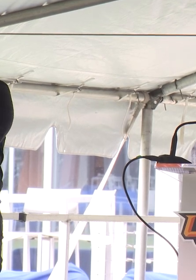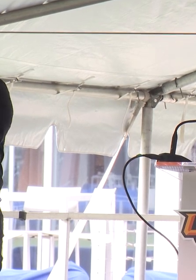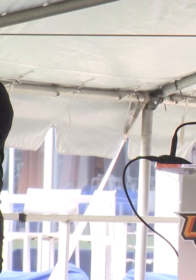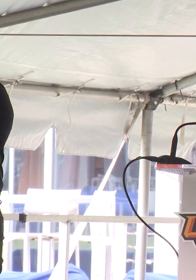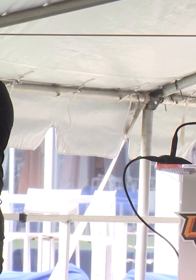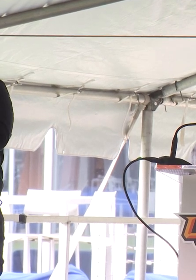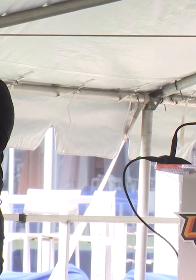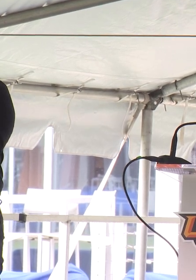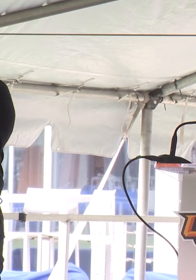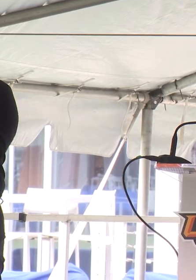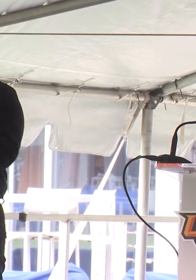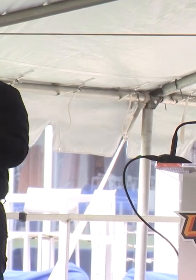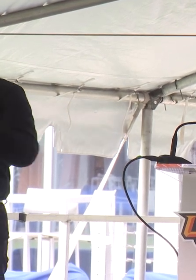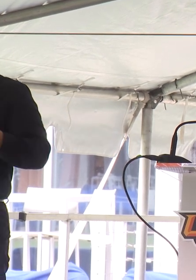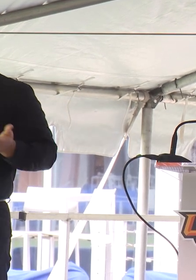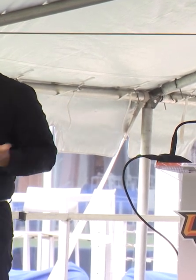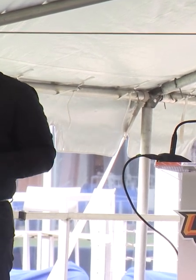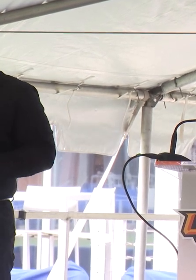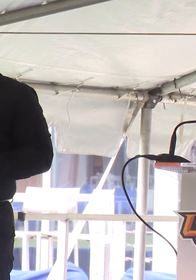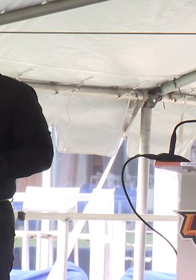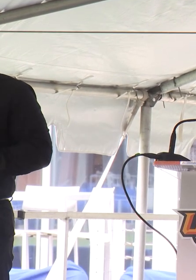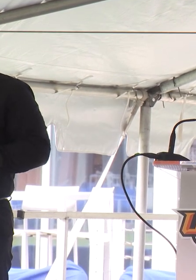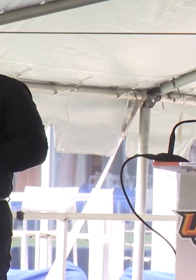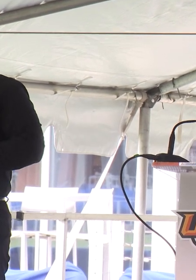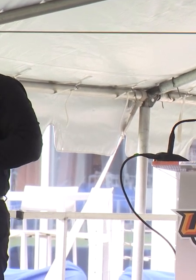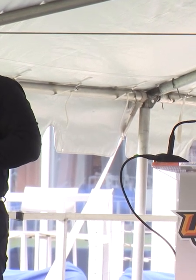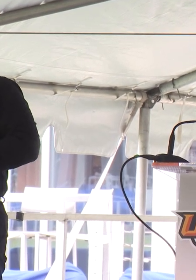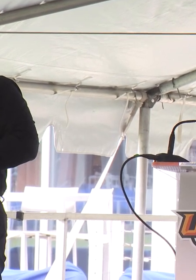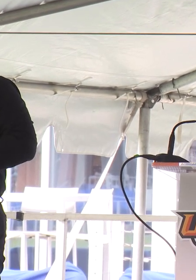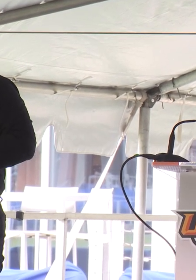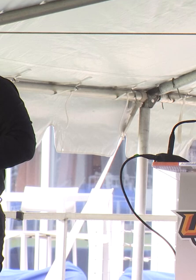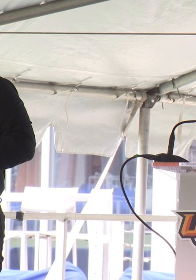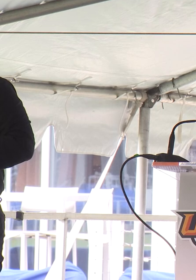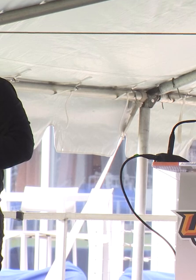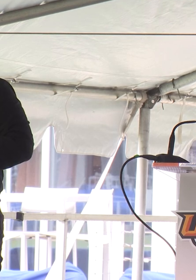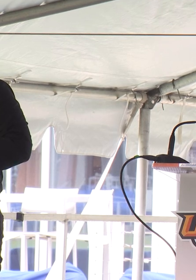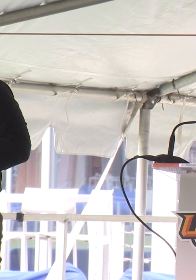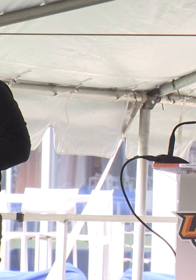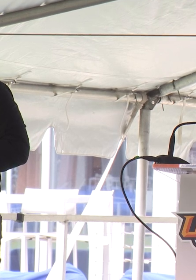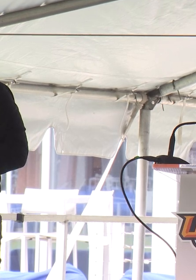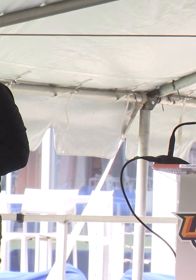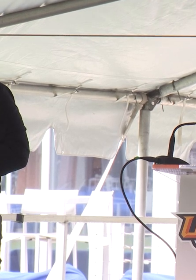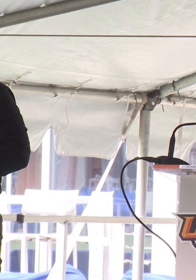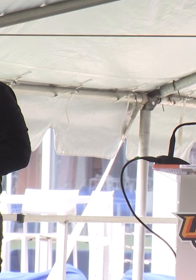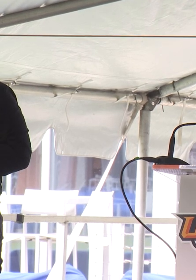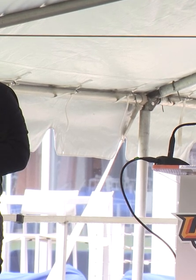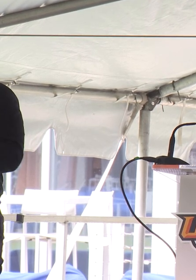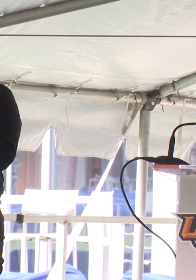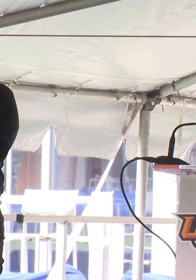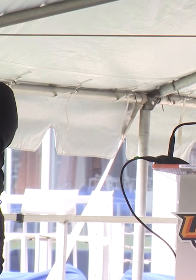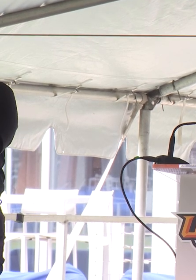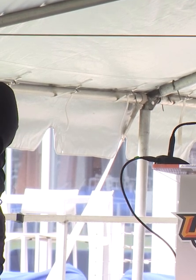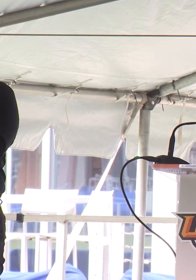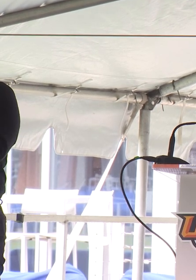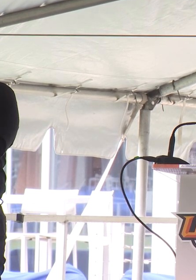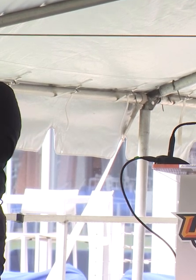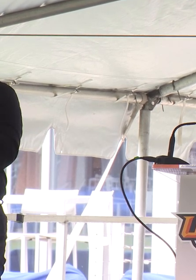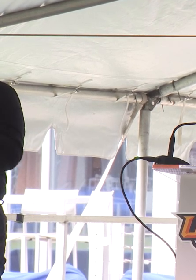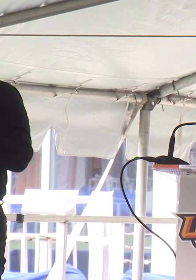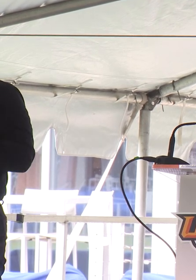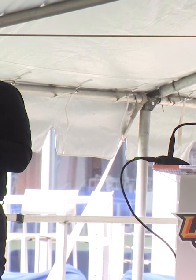a long time before I came here, and I think you'll see why in just a minute. I want to recognize some people here